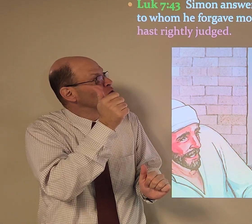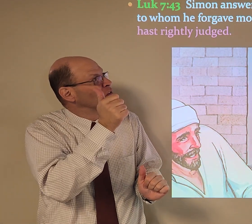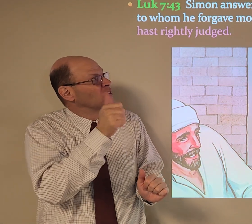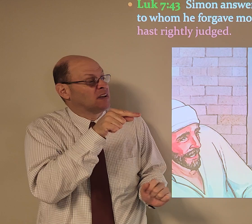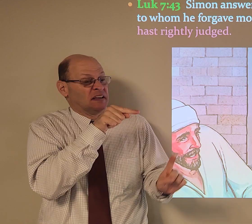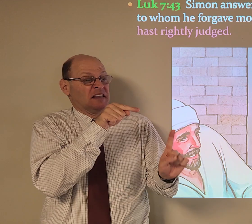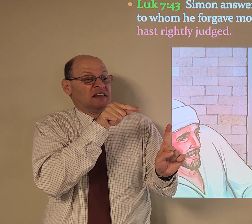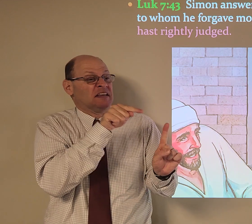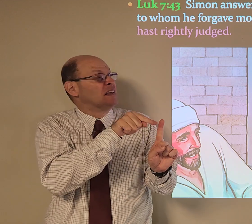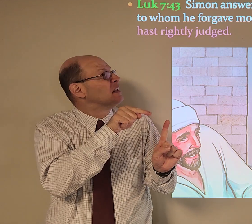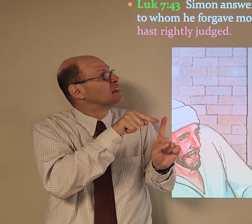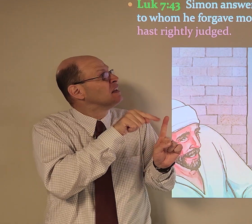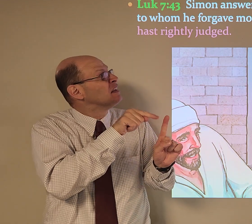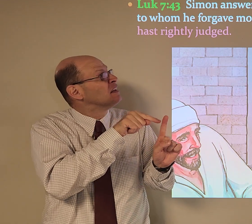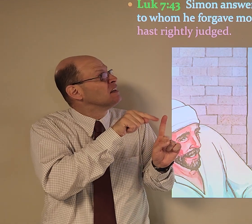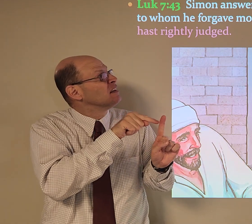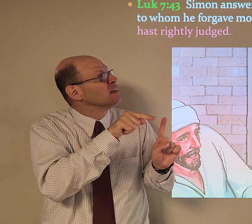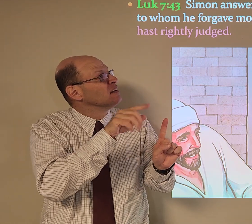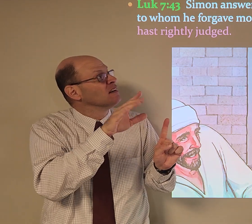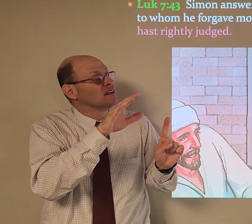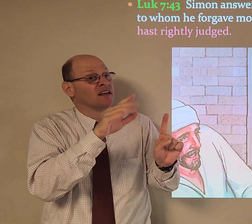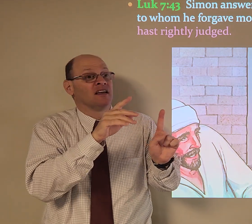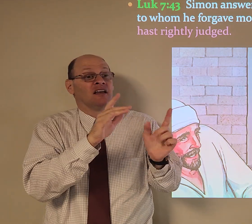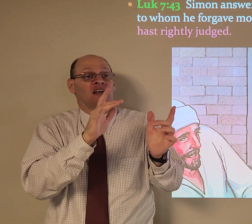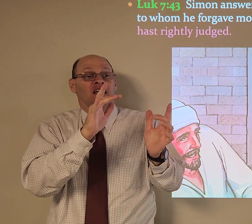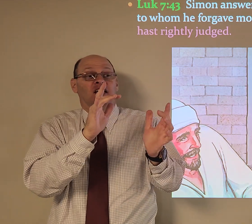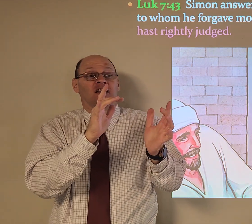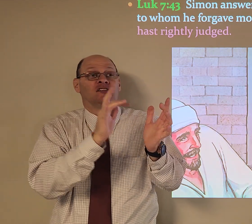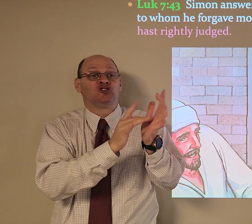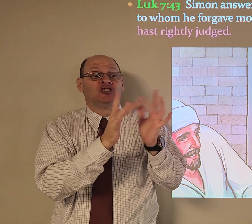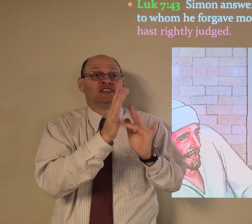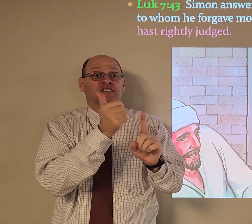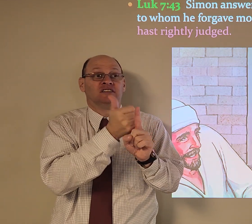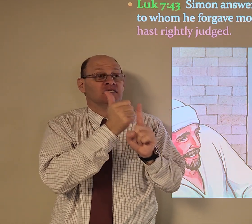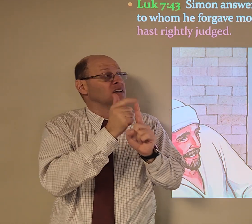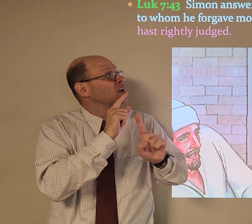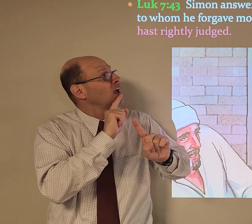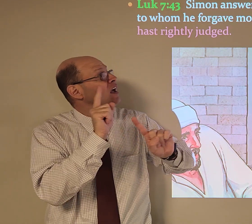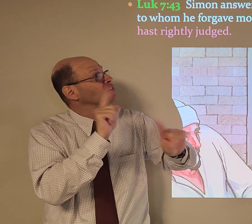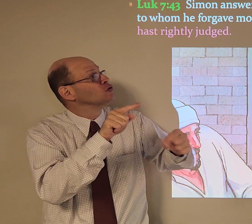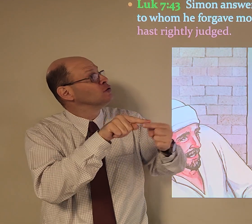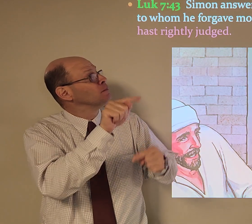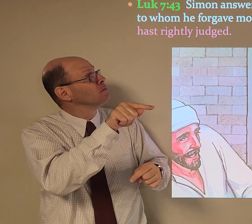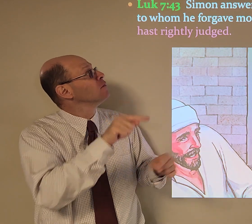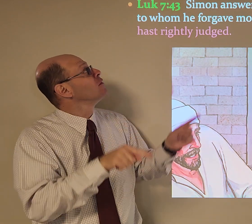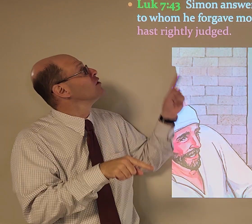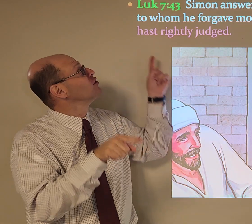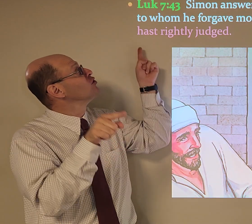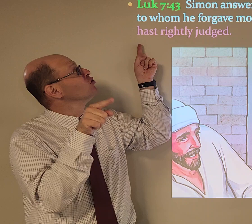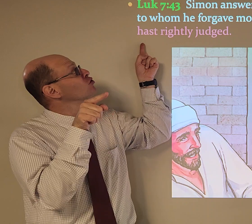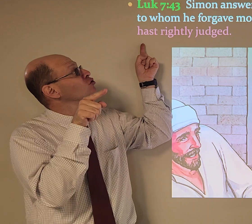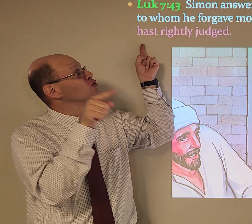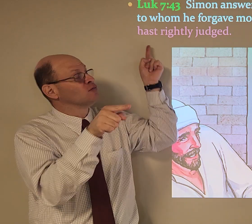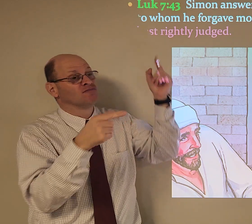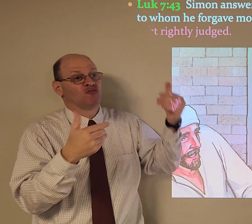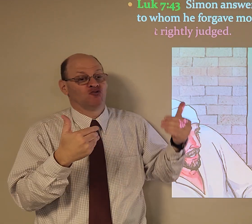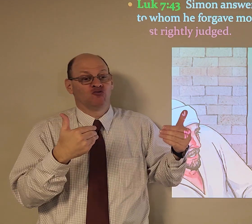to whom he forgave most. And he said unto him, Thou hast rightly judged.